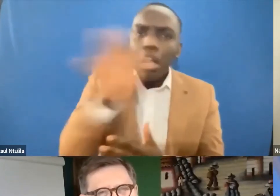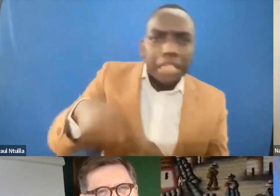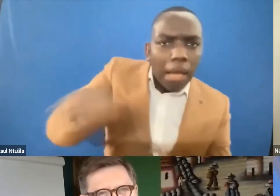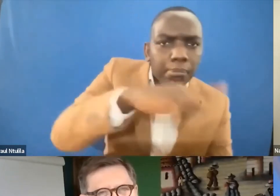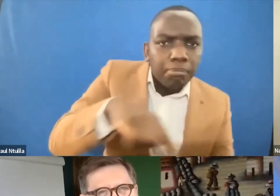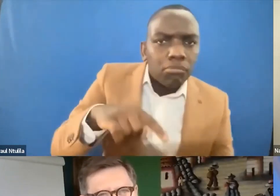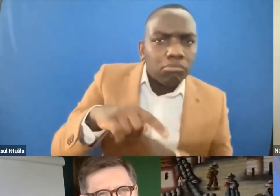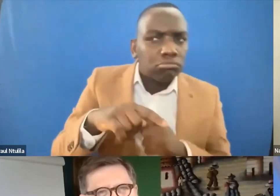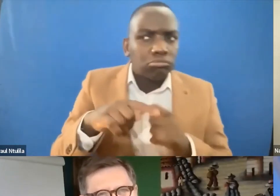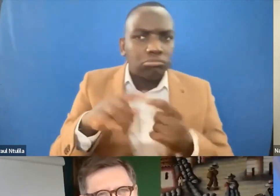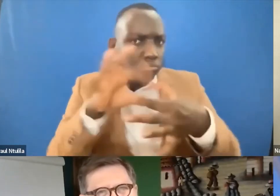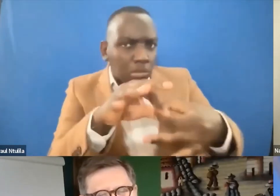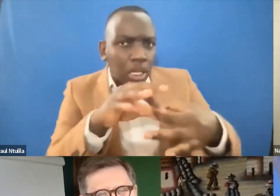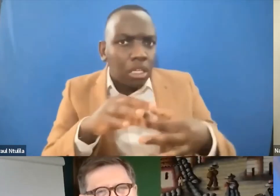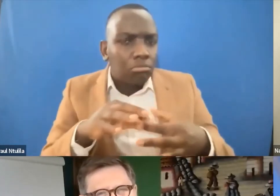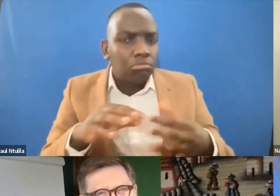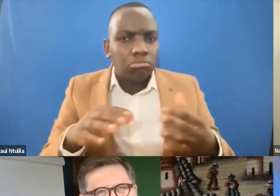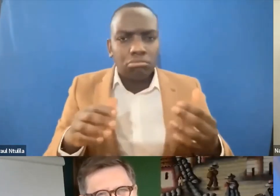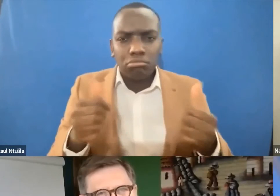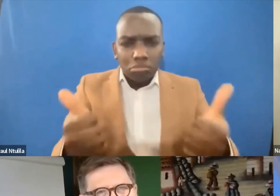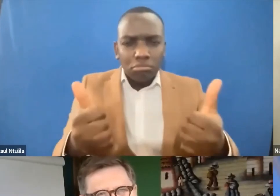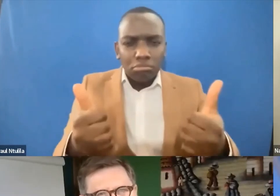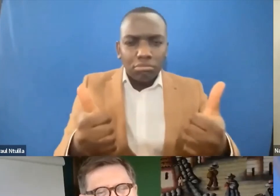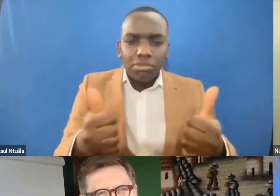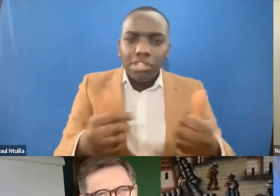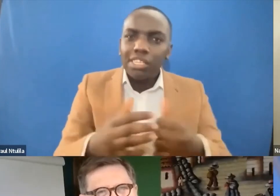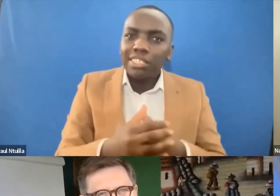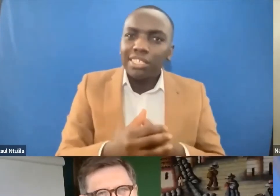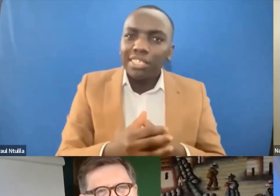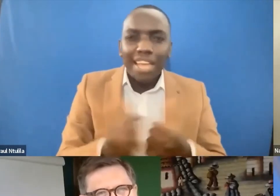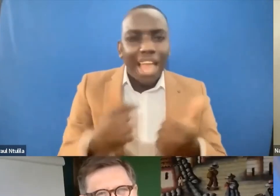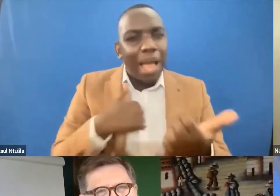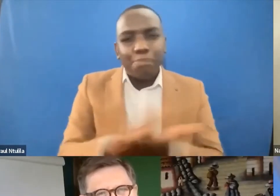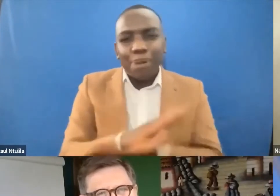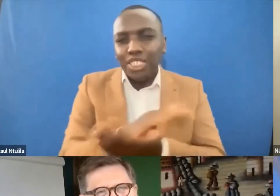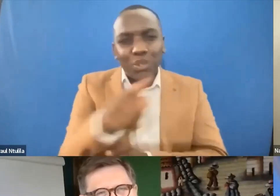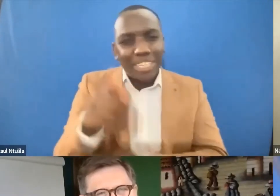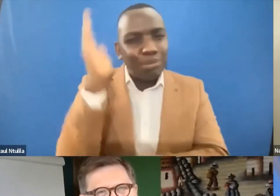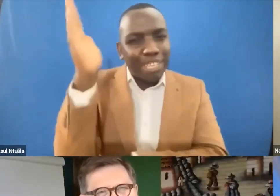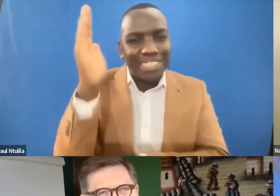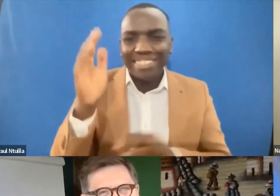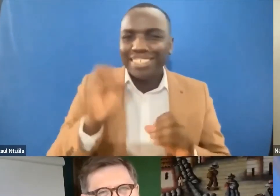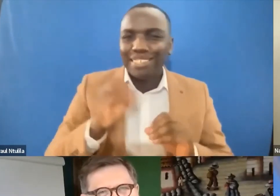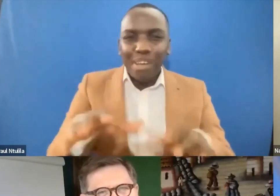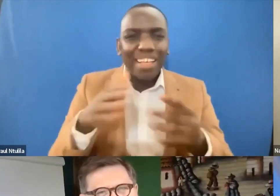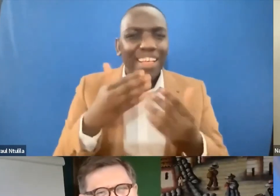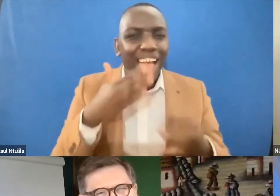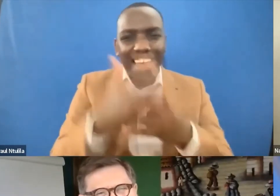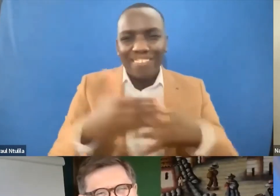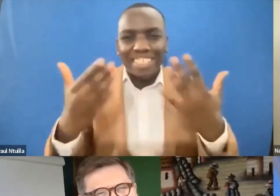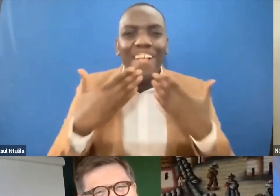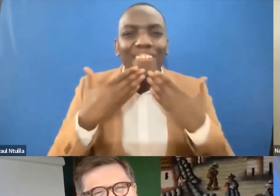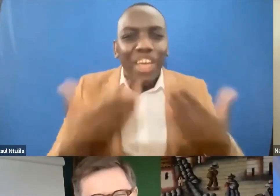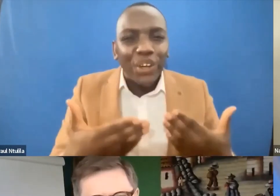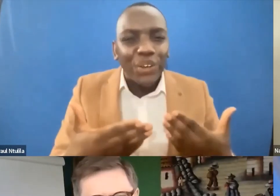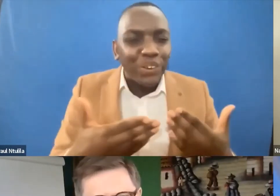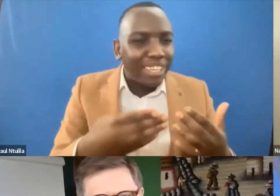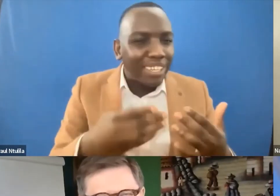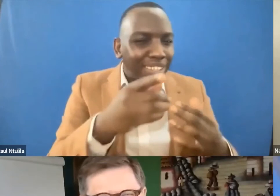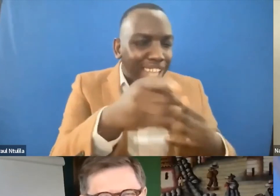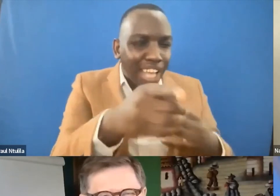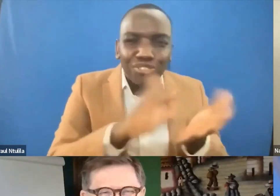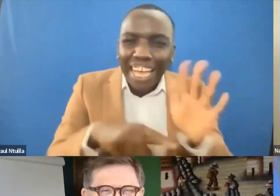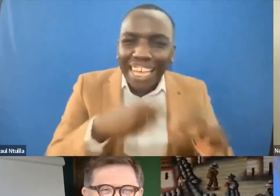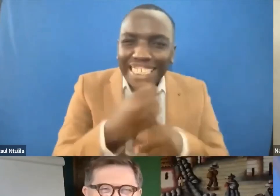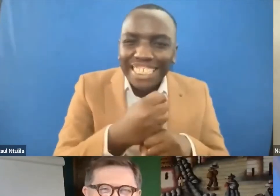And we need to ask each other for support, we need to build those relationships. And I've been so happy to be your